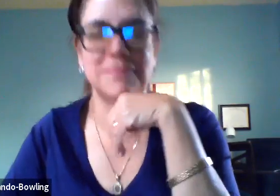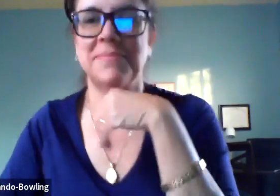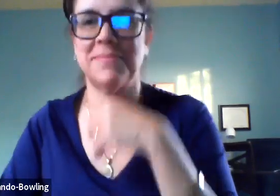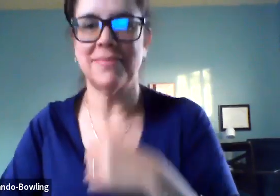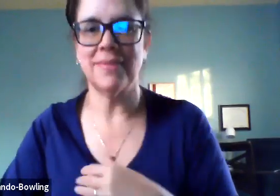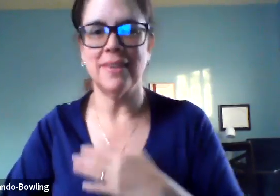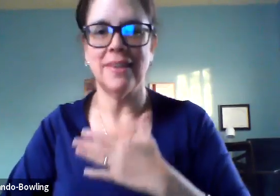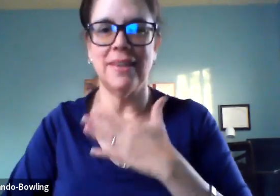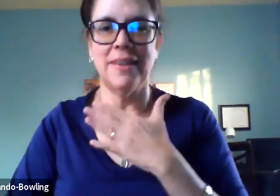Mm.